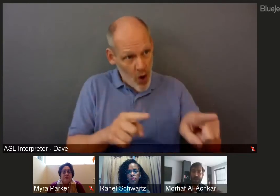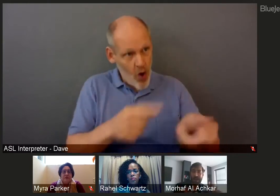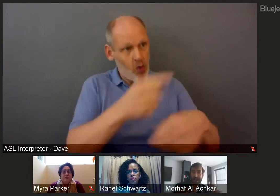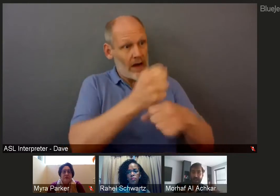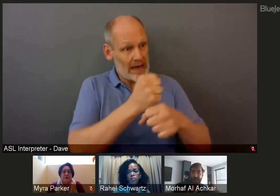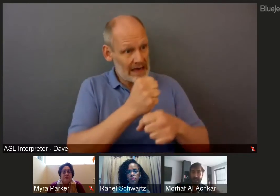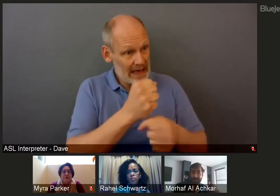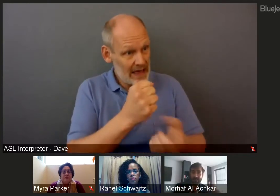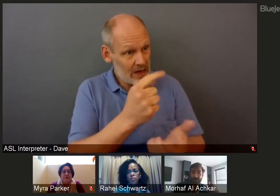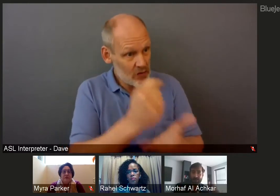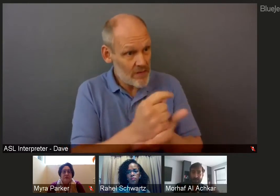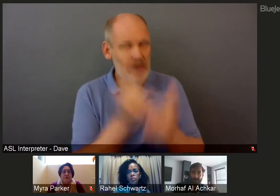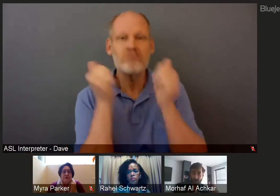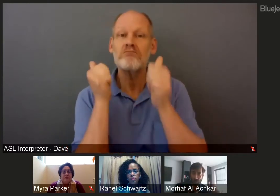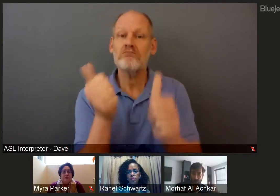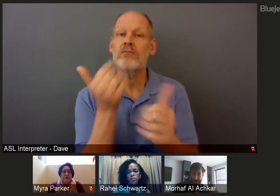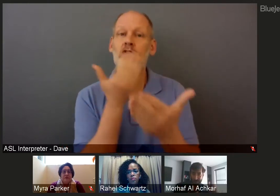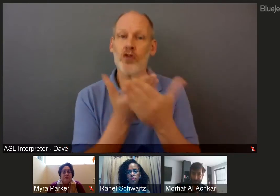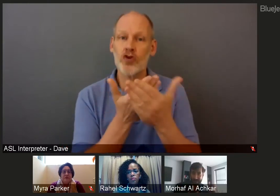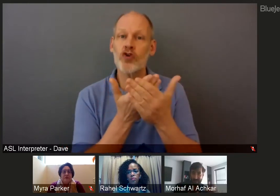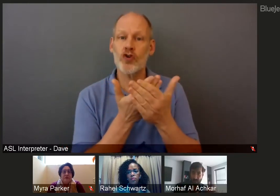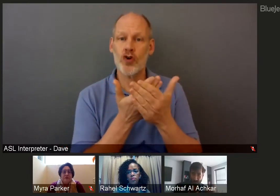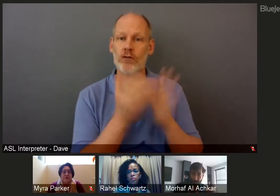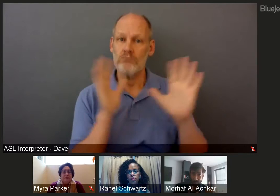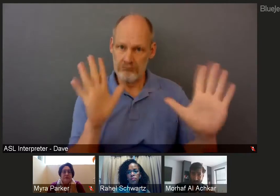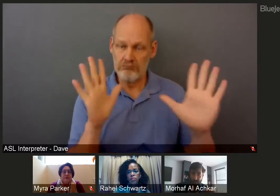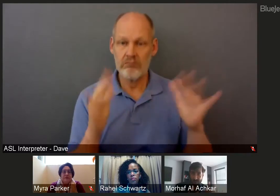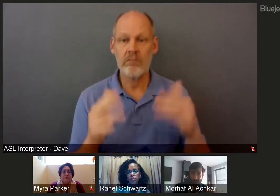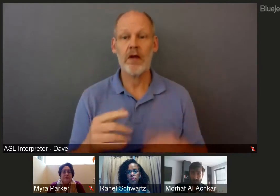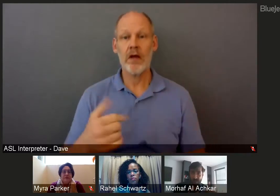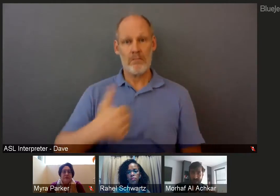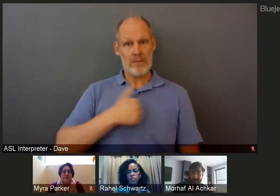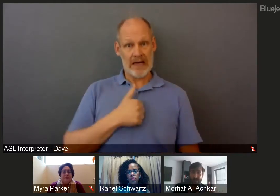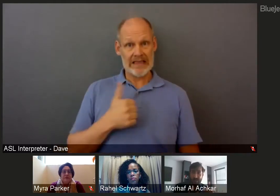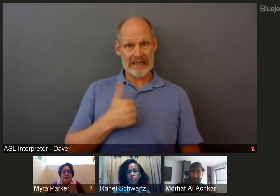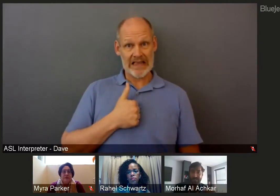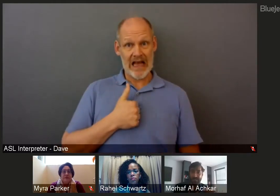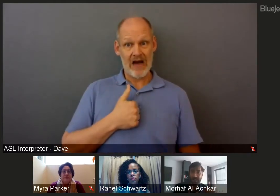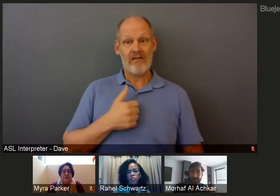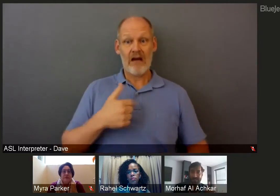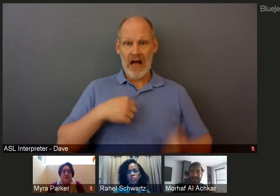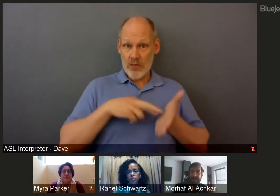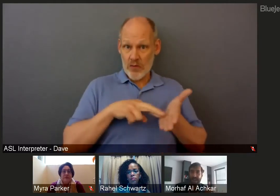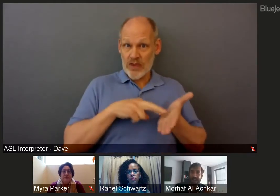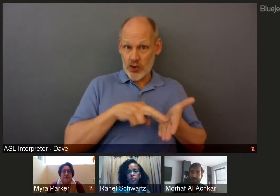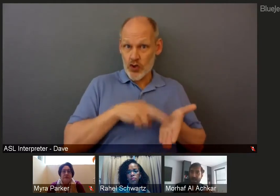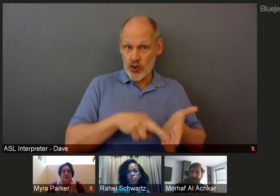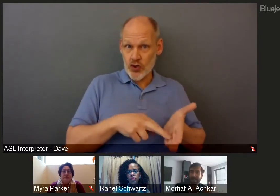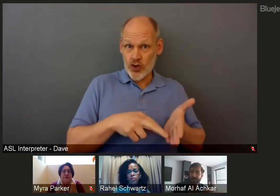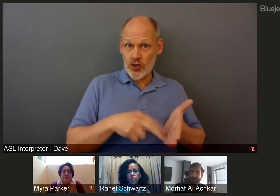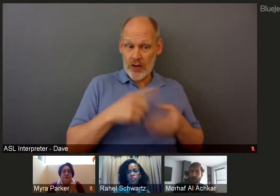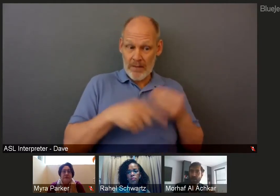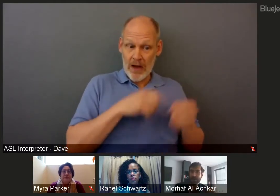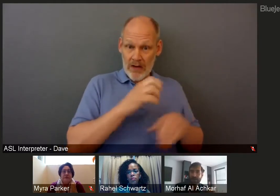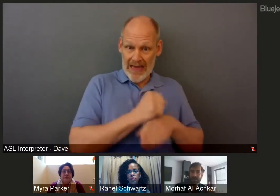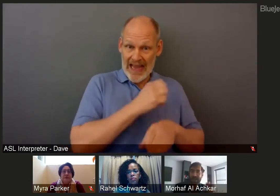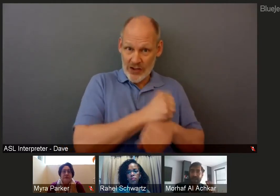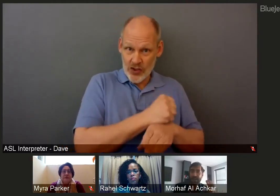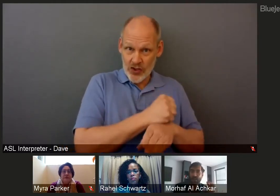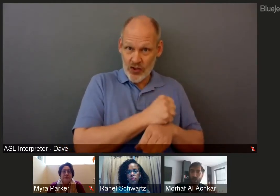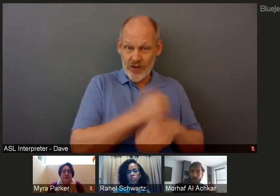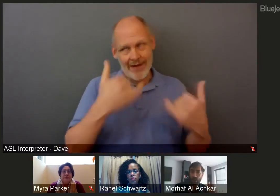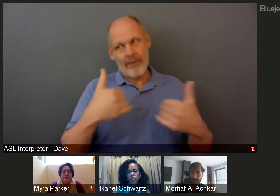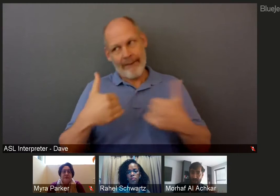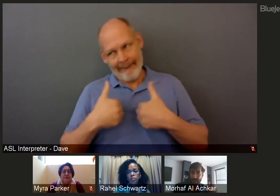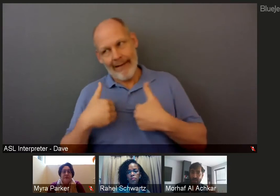protocols. I, as a person who does research with cancer, who's a cancer patient, I am aching, I'm struggling, because